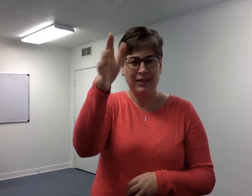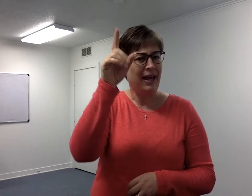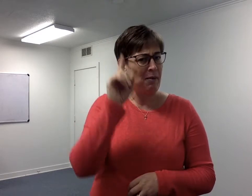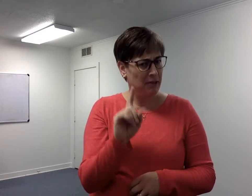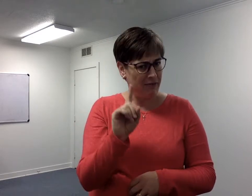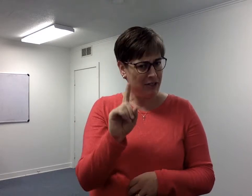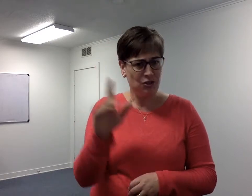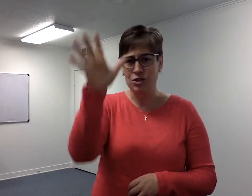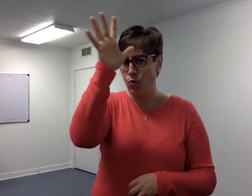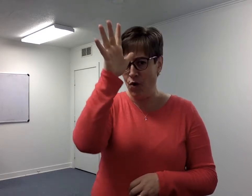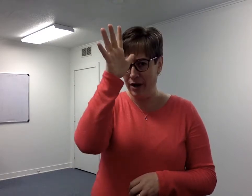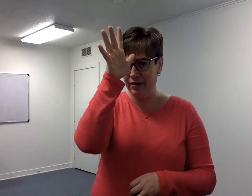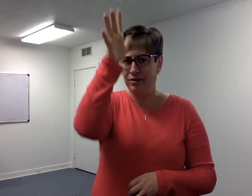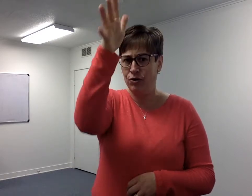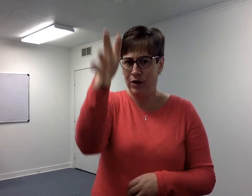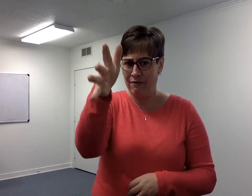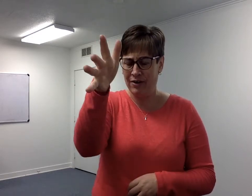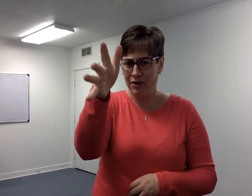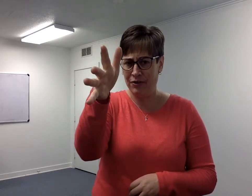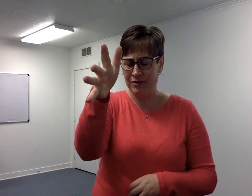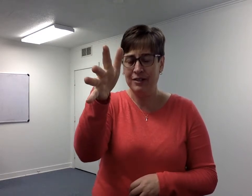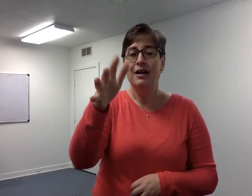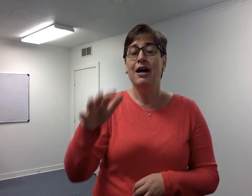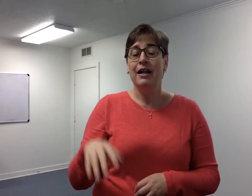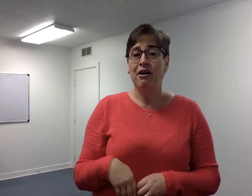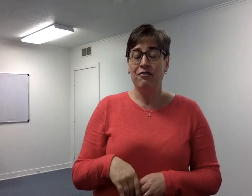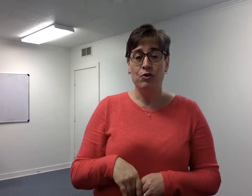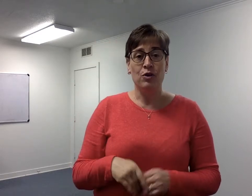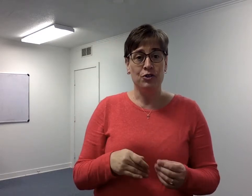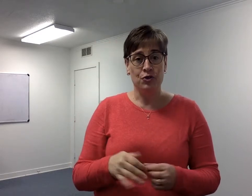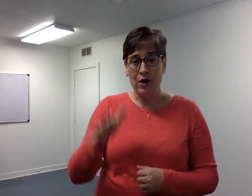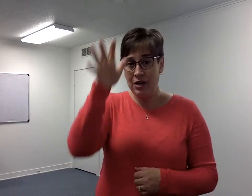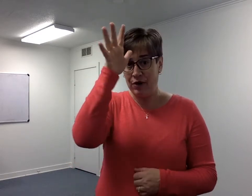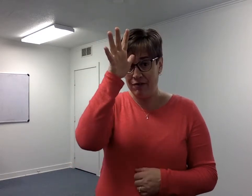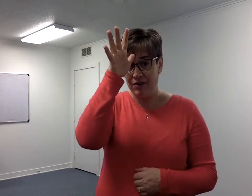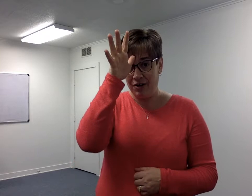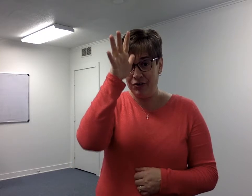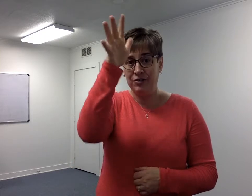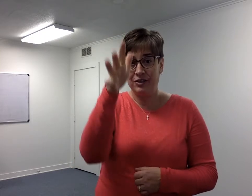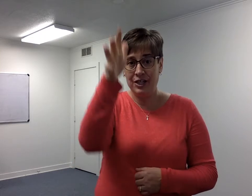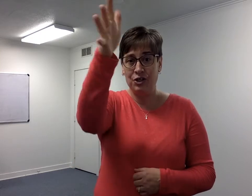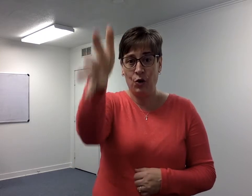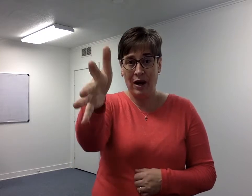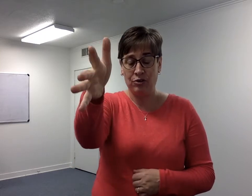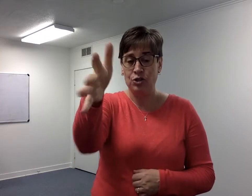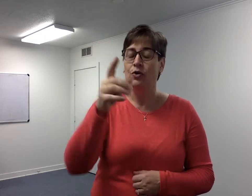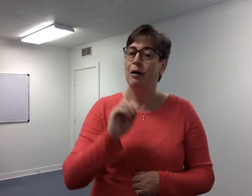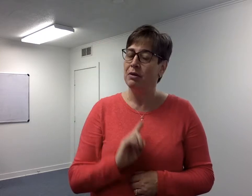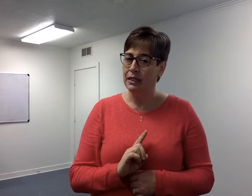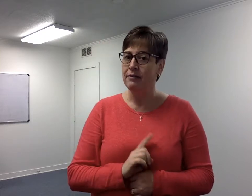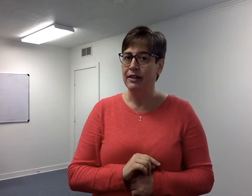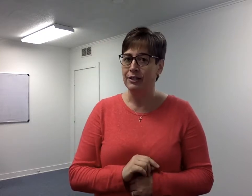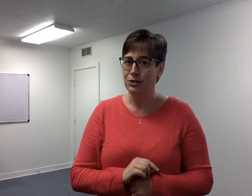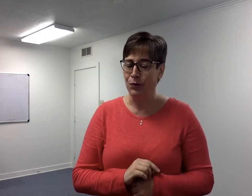I believe it's just one, grandfather. Now, if you want to do great-grandfather, then you go out two. I believe that's the